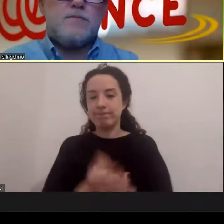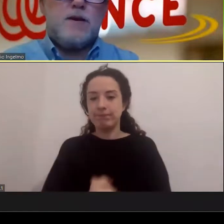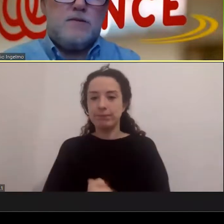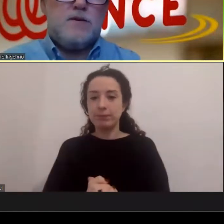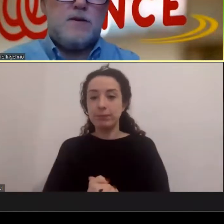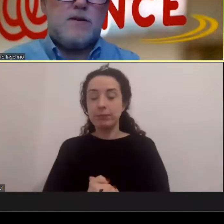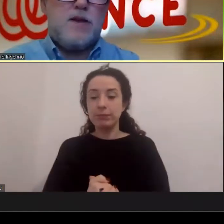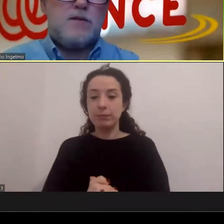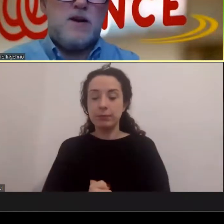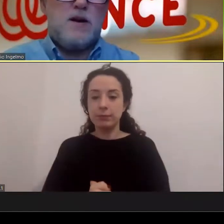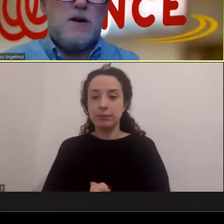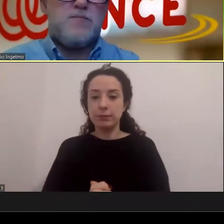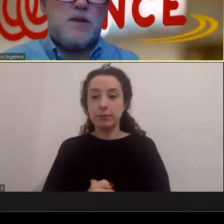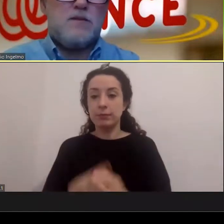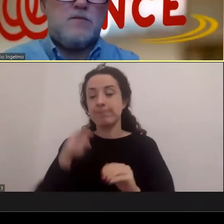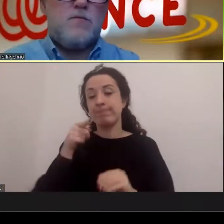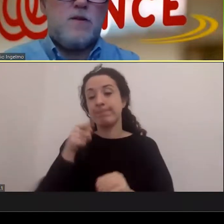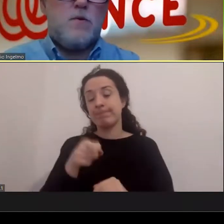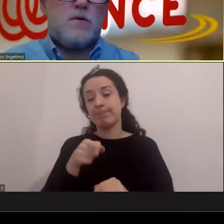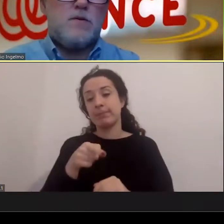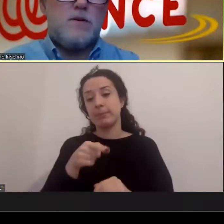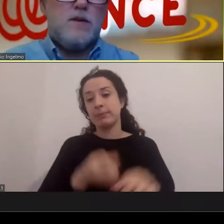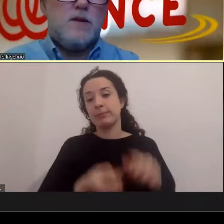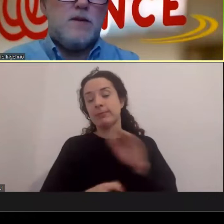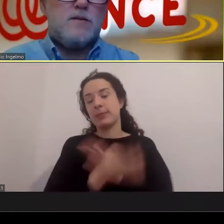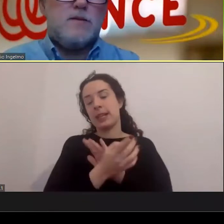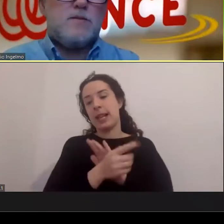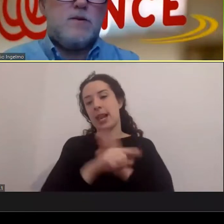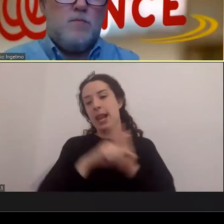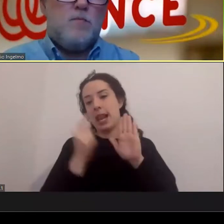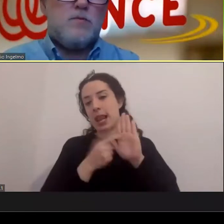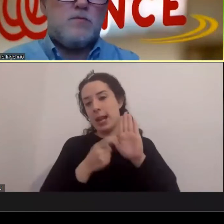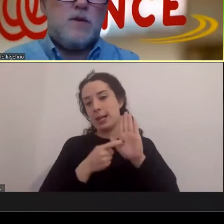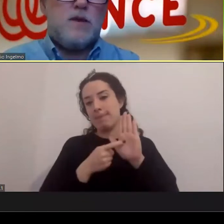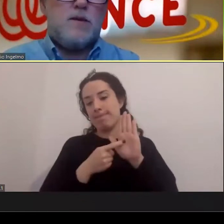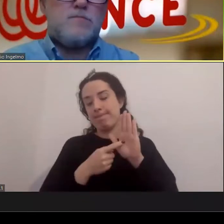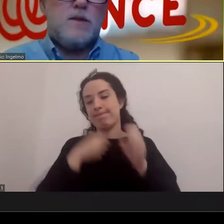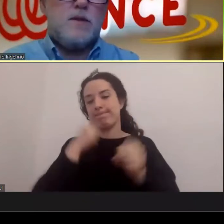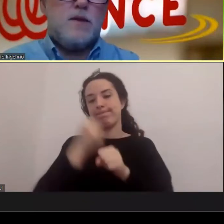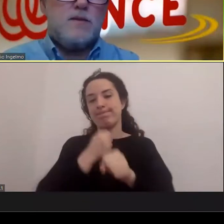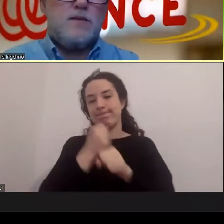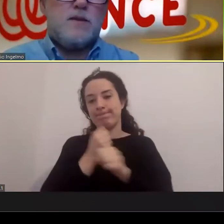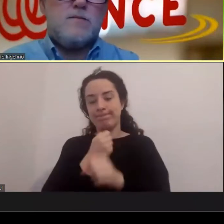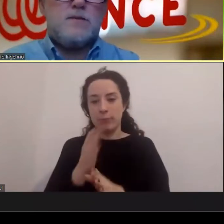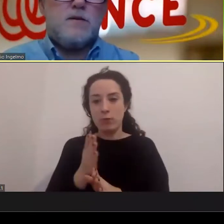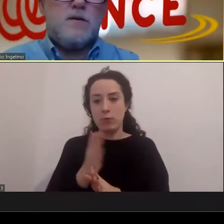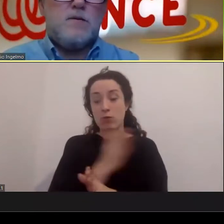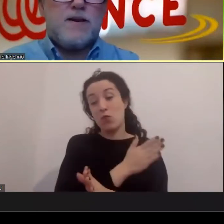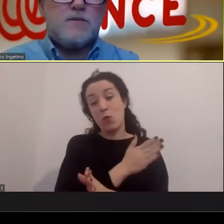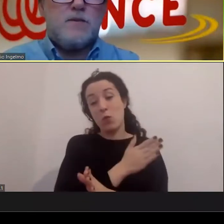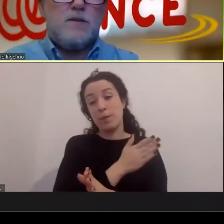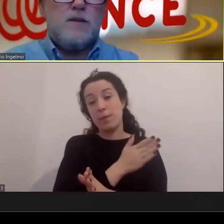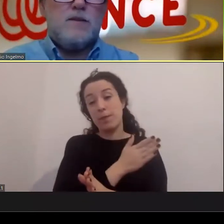This has created legislation framework that promotes initiatives